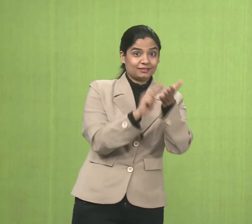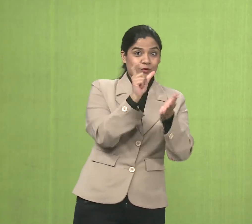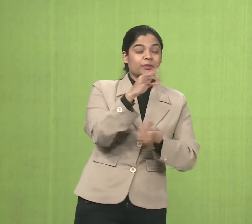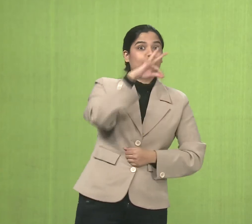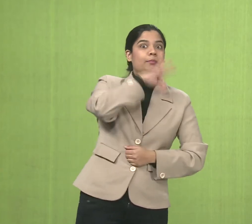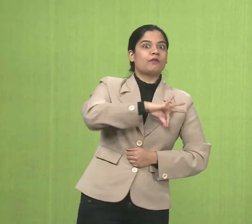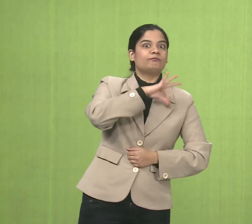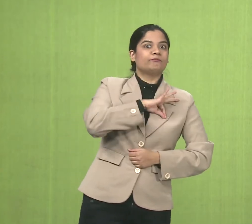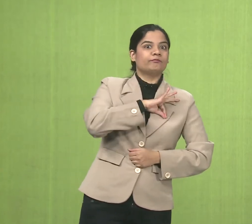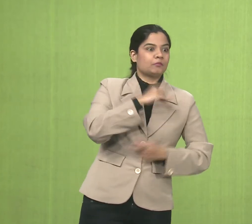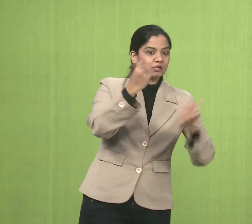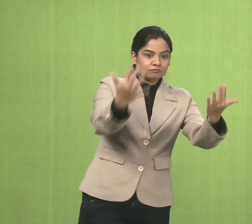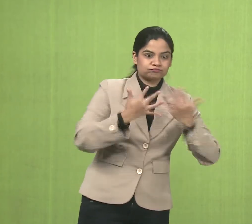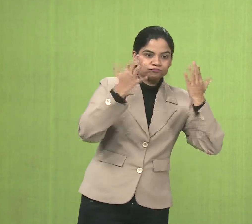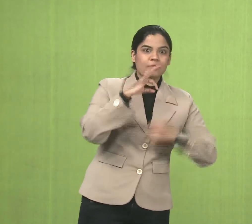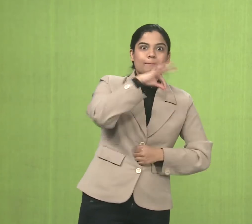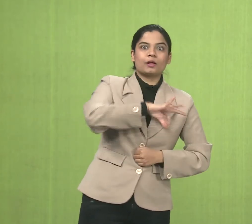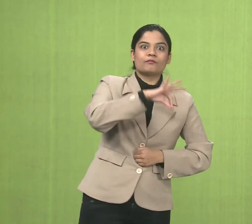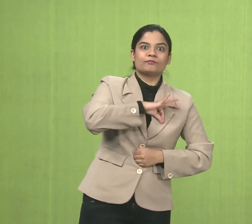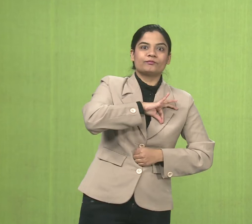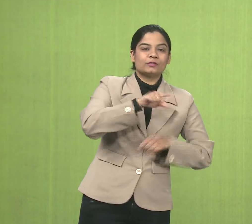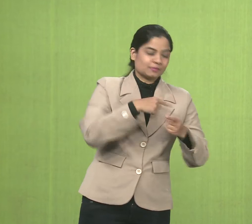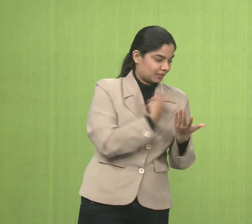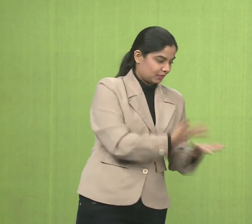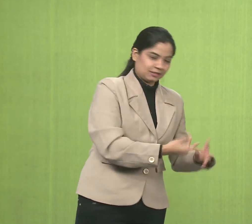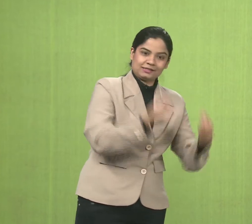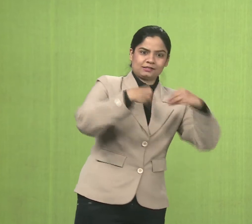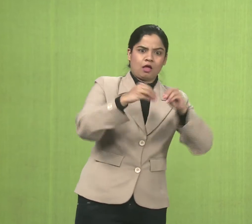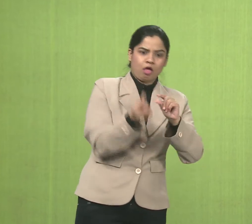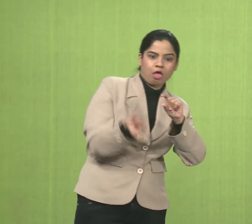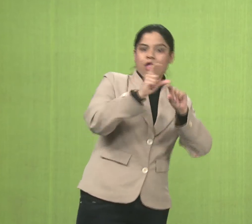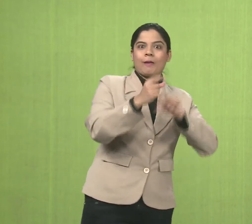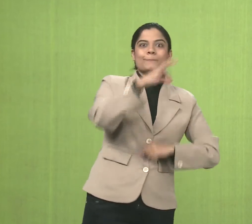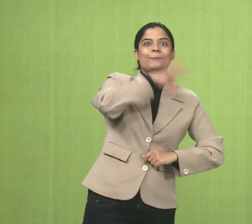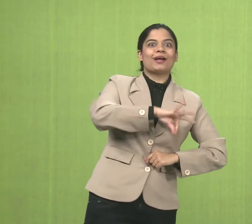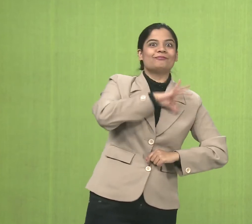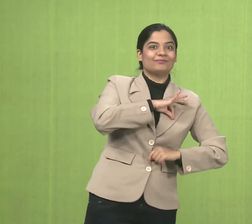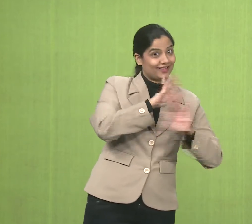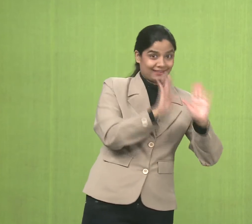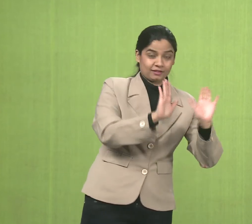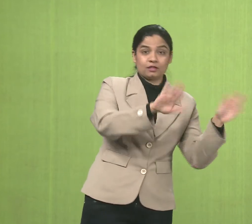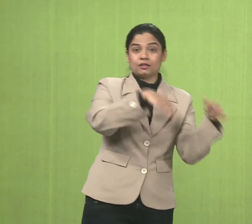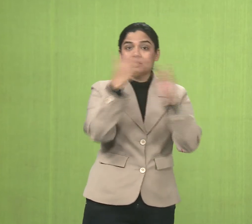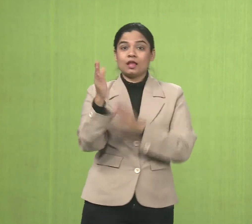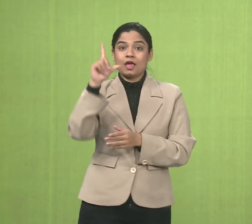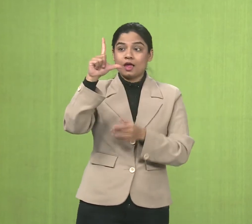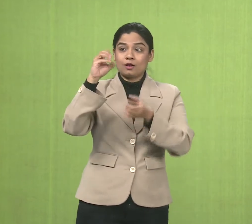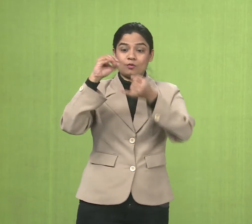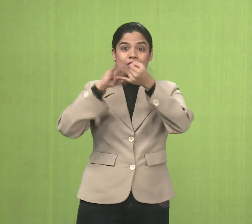Gain means to secure, to obtain something, getting some benefit out of it.